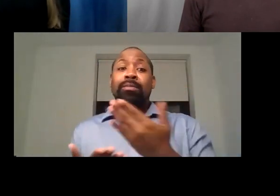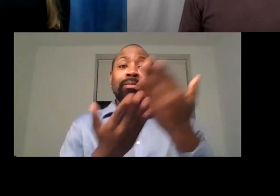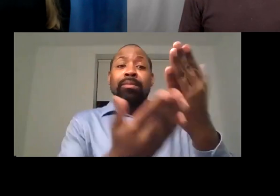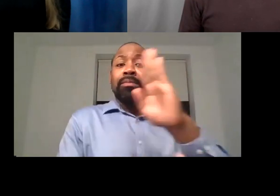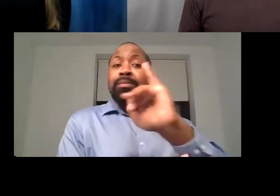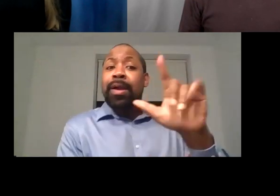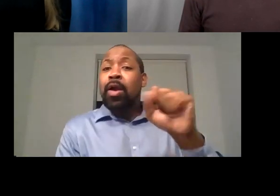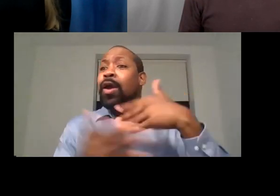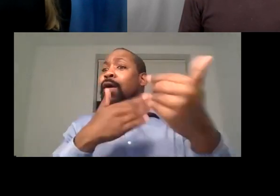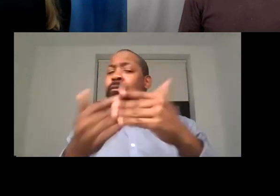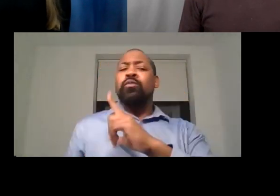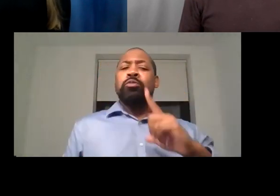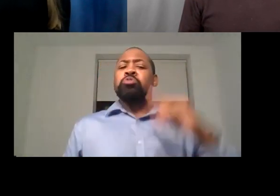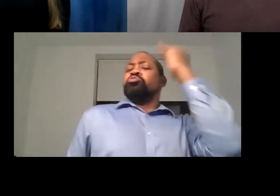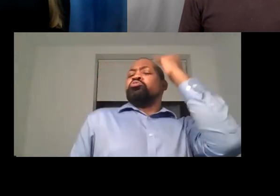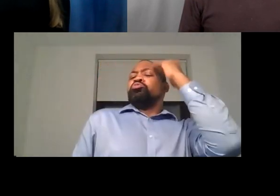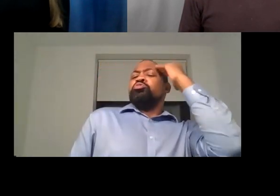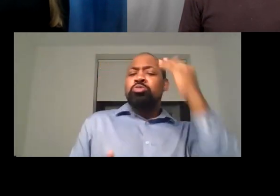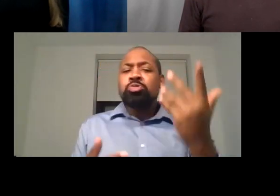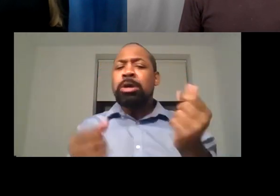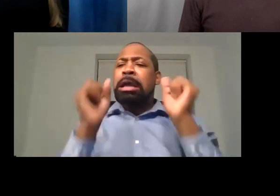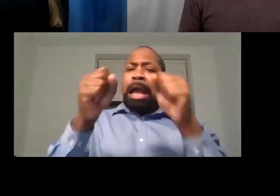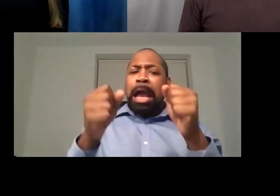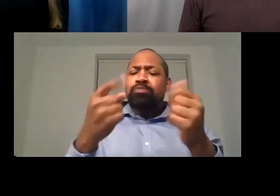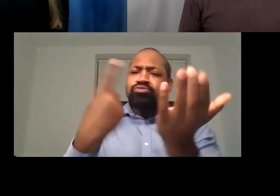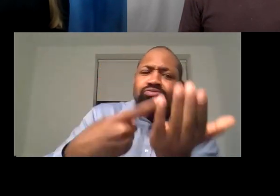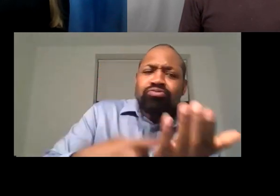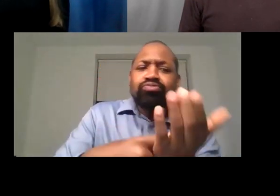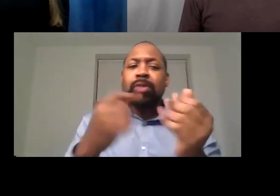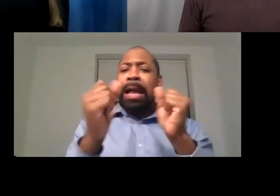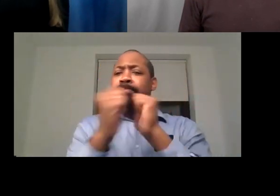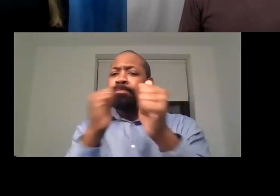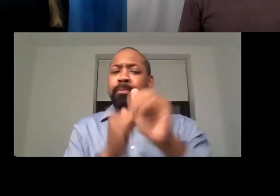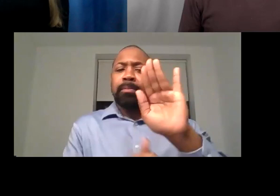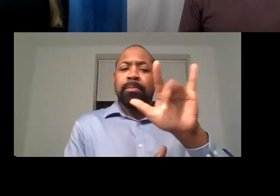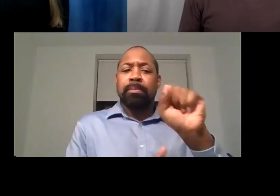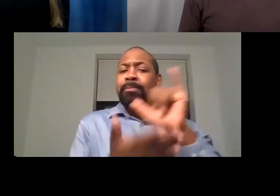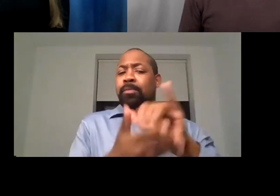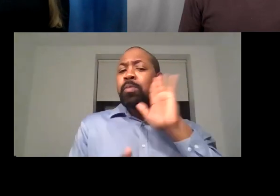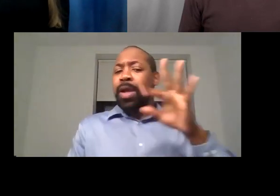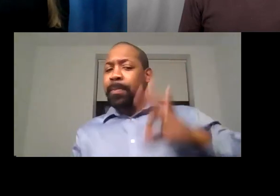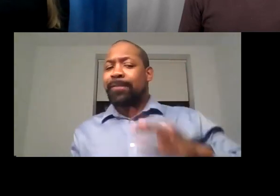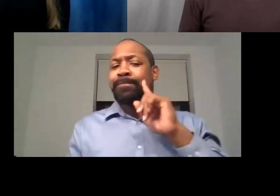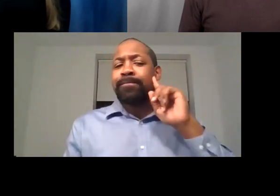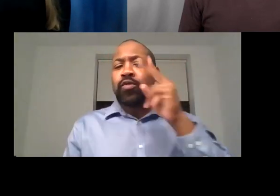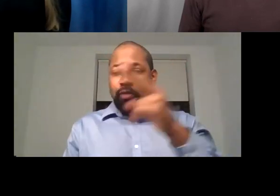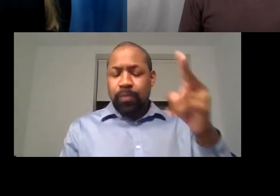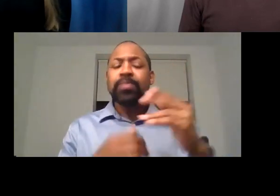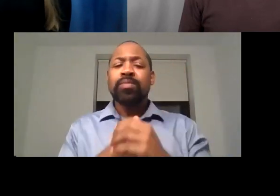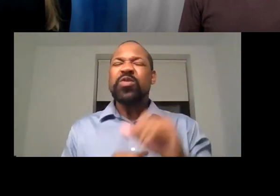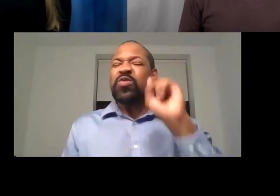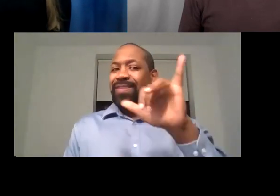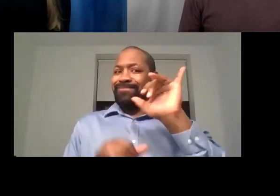between the community and the legislators. So then if there's any bills or anything that discusses the deaf community, it would be in the mind